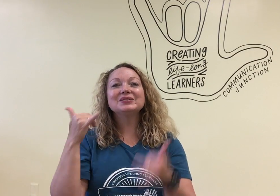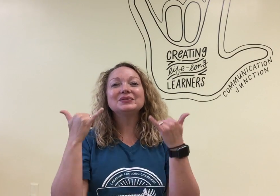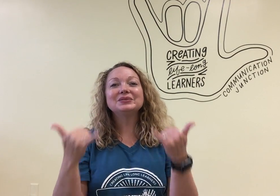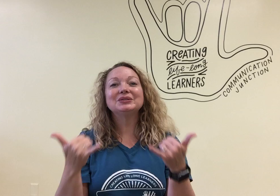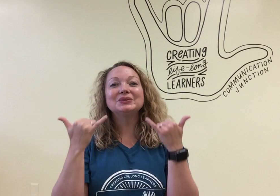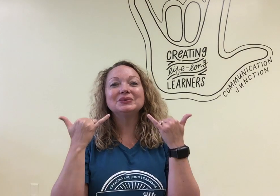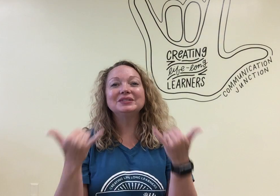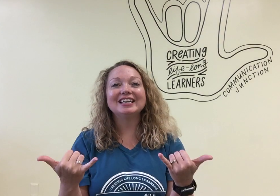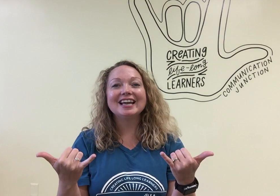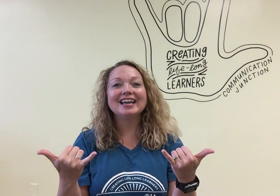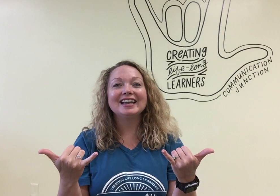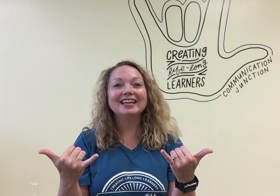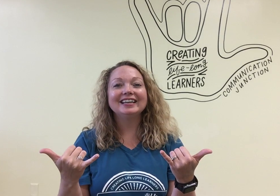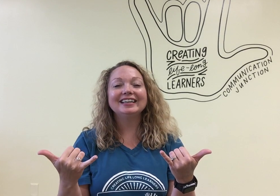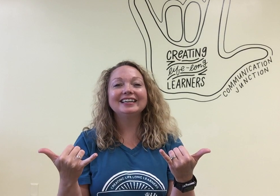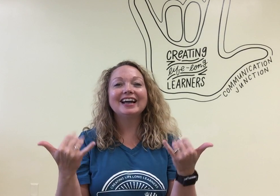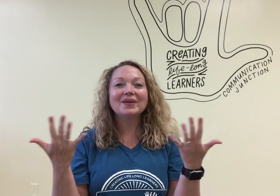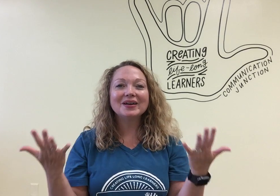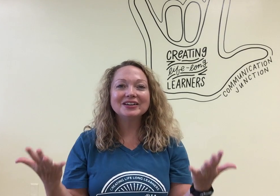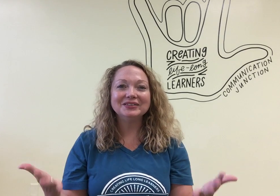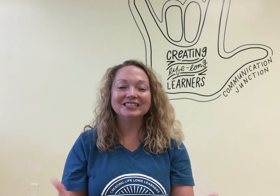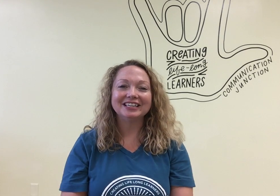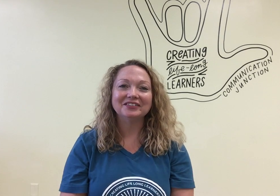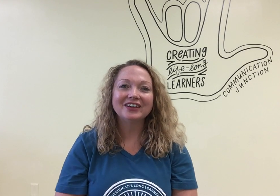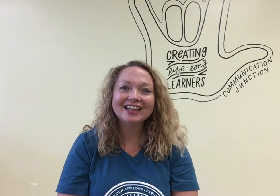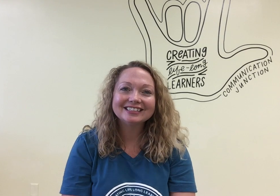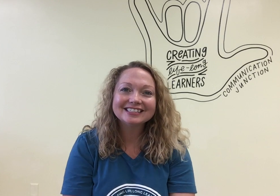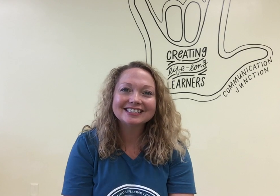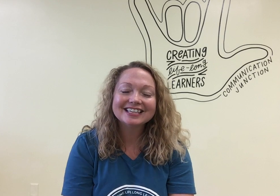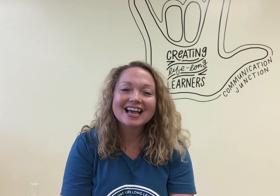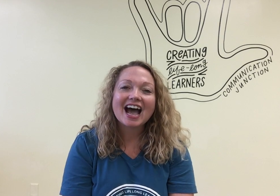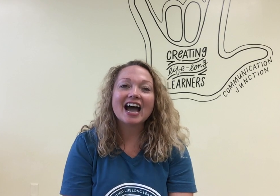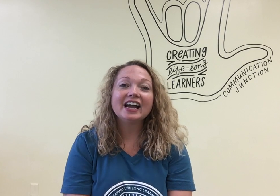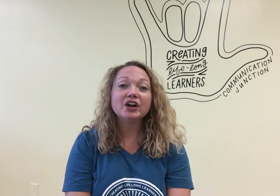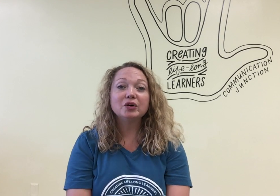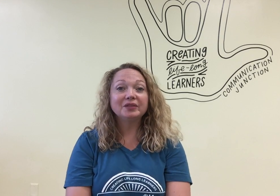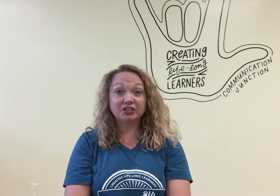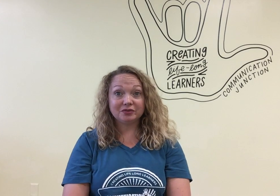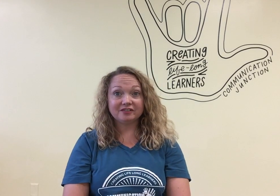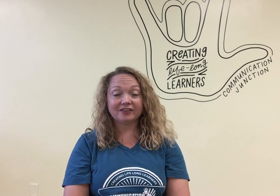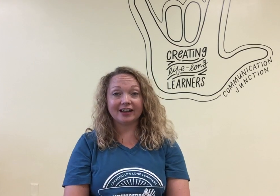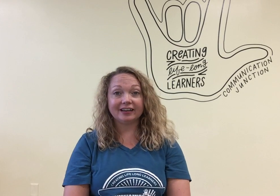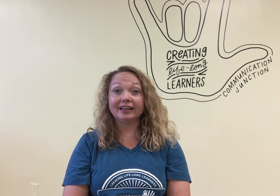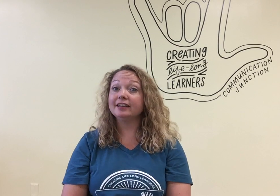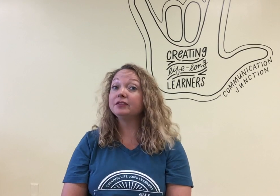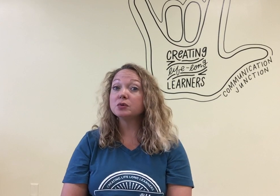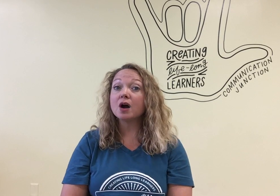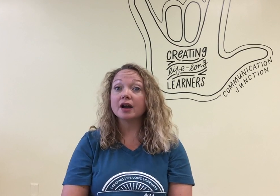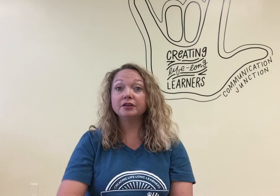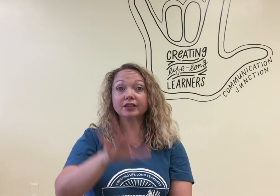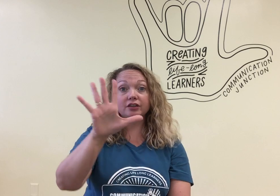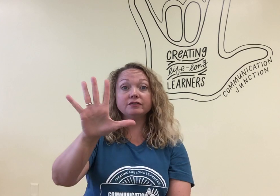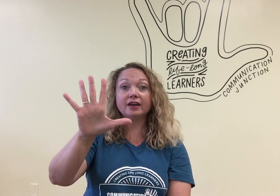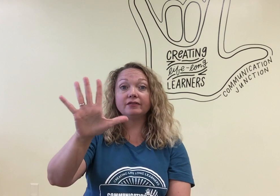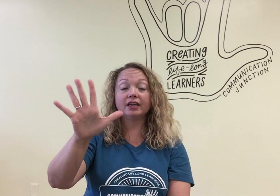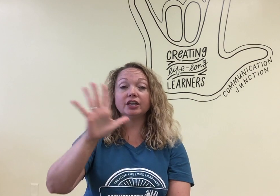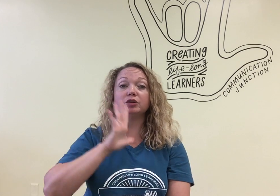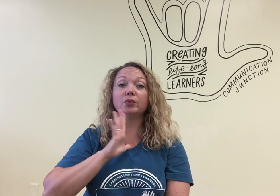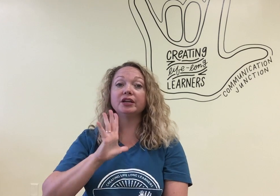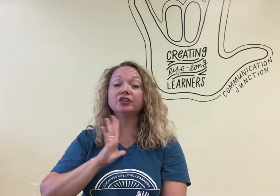you today? How are you today, friends? I hope that you are fine. And if you are, you take your 5 hand and you point your